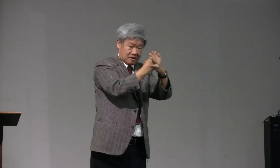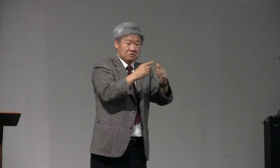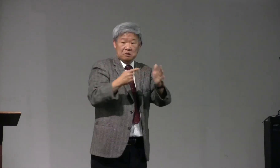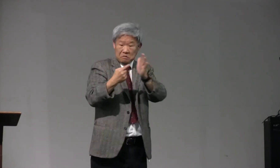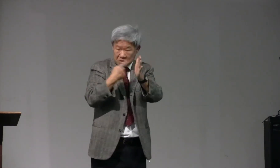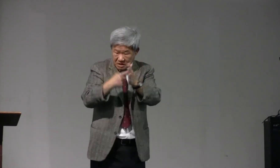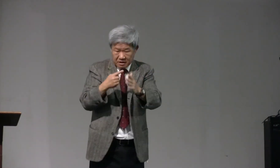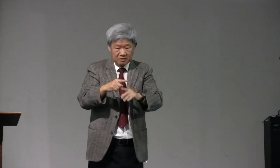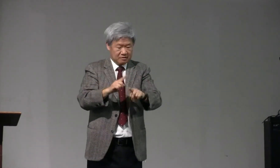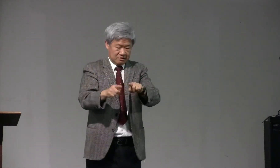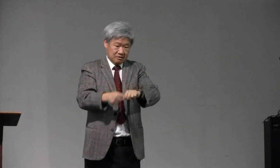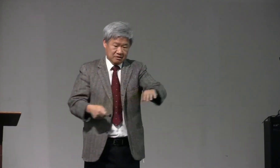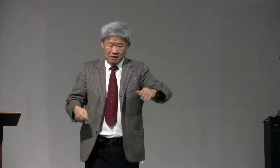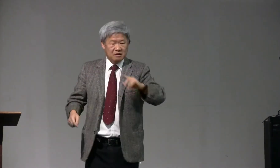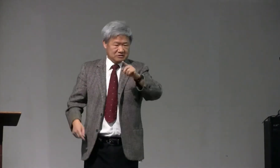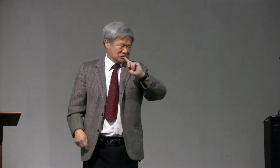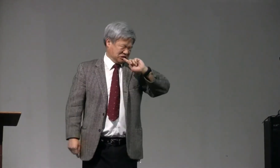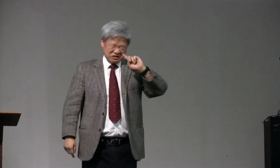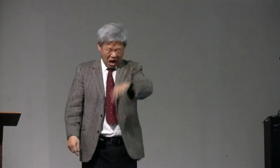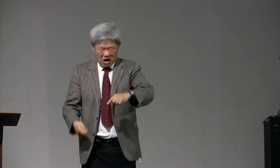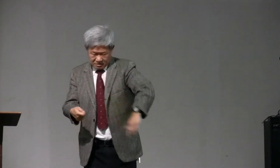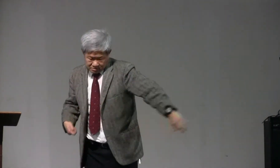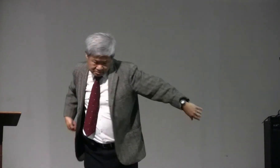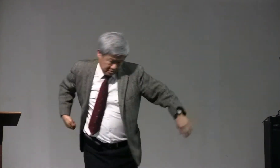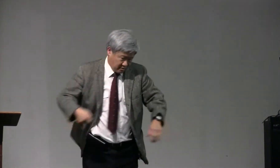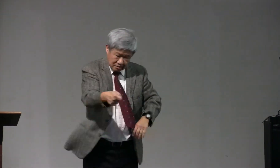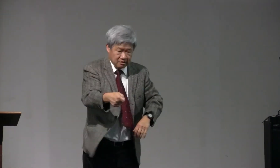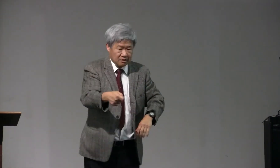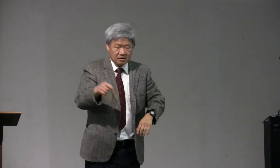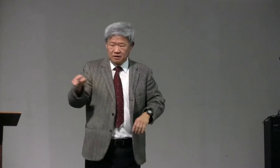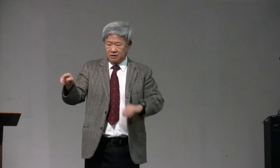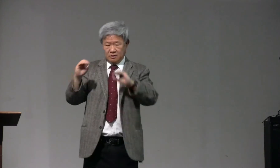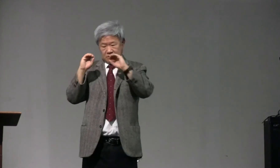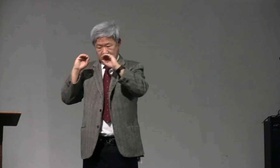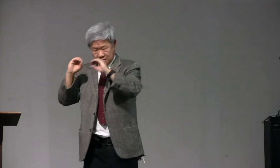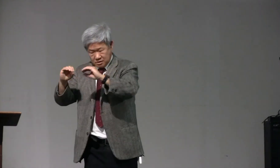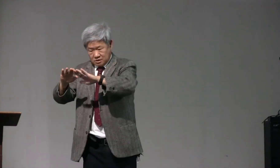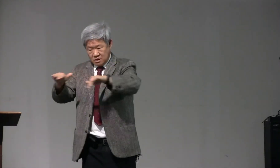if you tried to pat the king on the back, you would be killed.